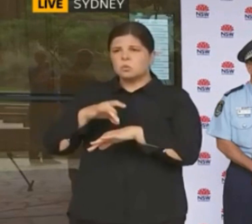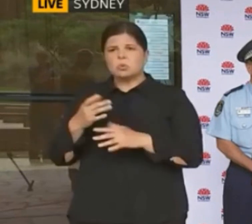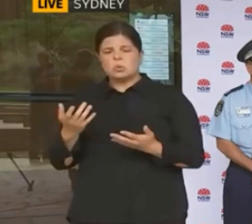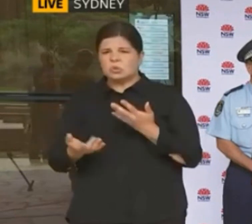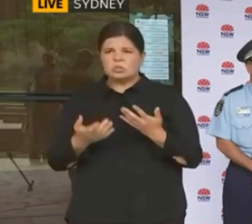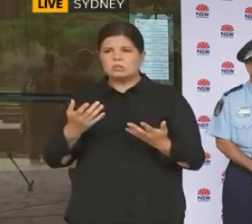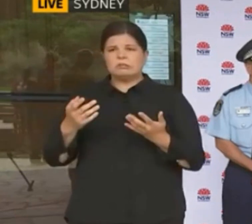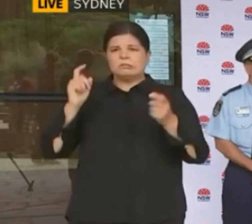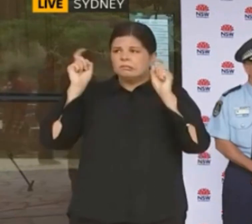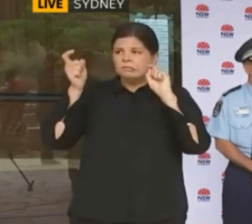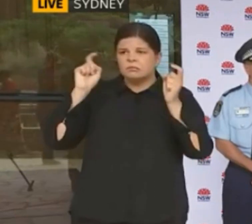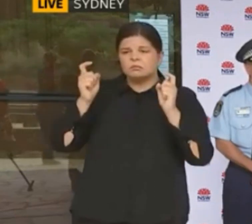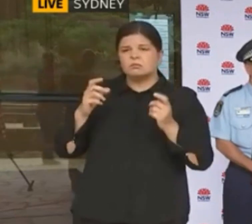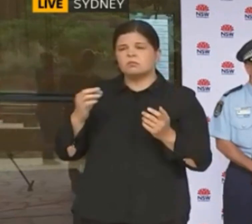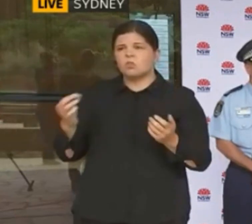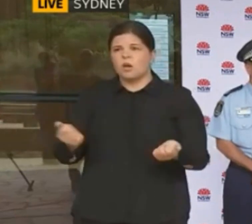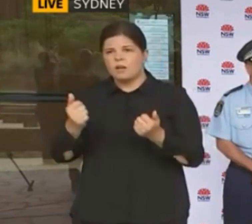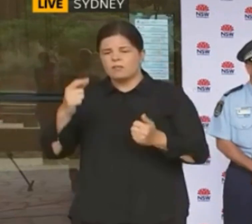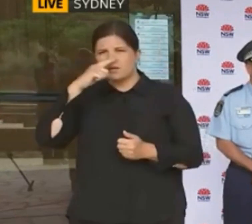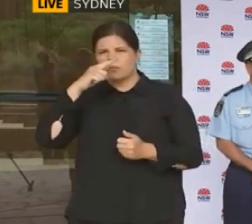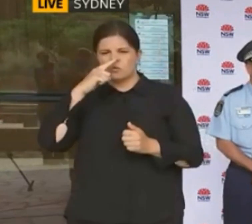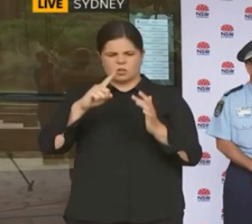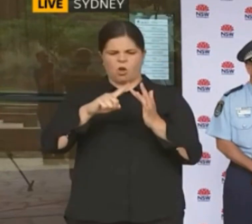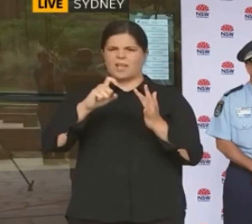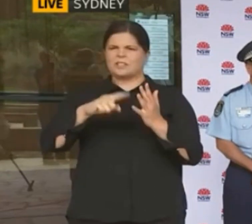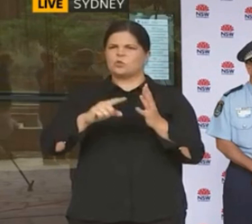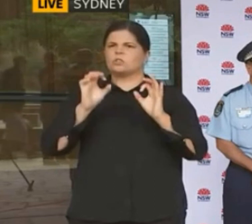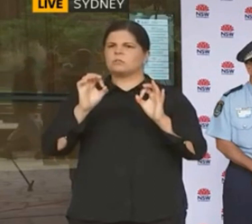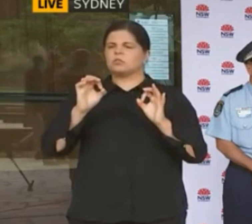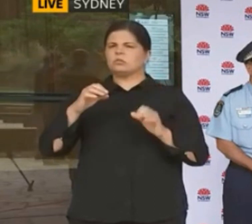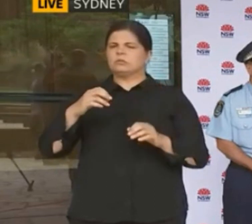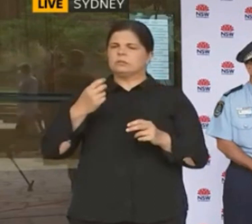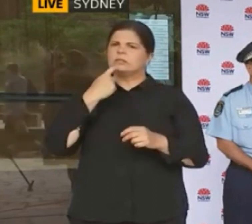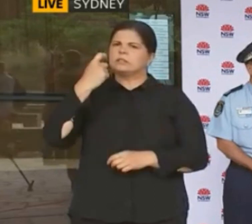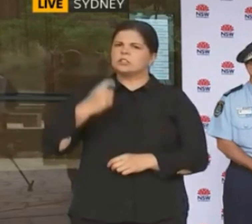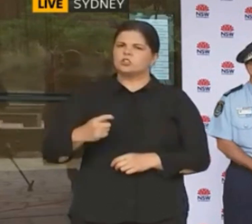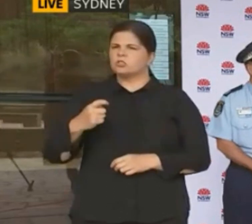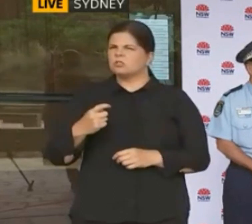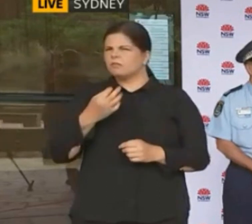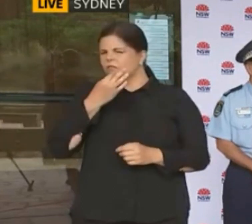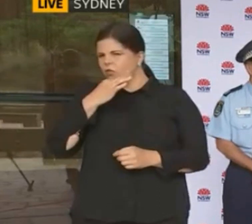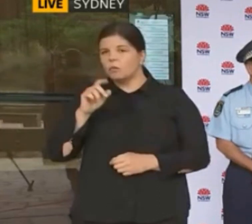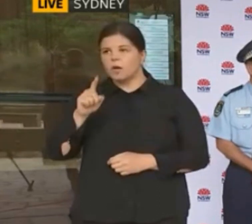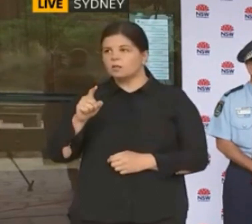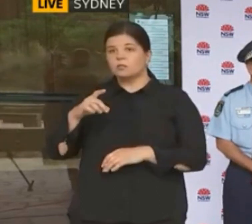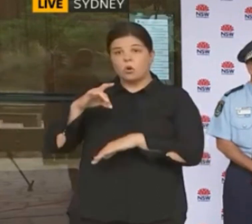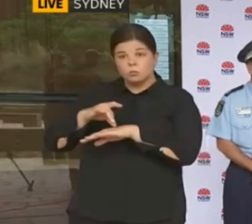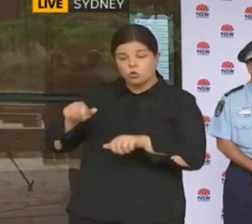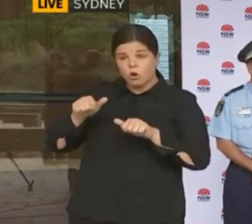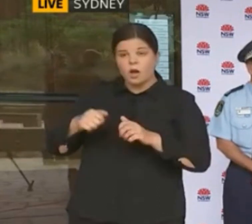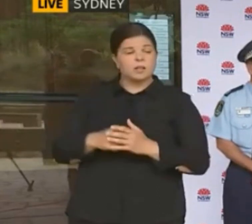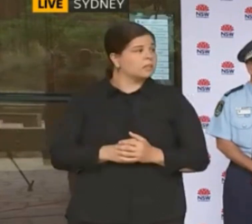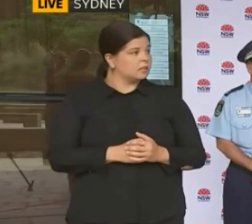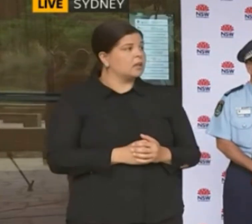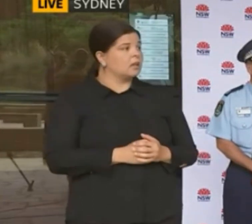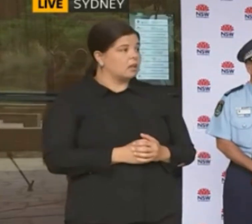how many people are in I don't think there's many people in intensive care, but is the health system coping with that? So just, and thank you so this